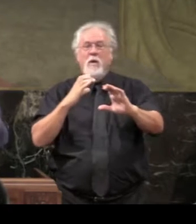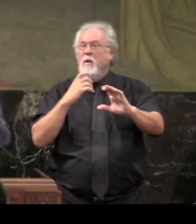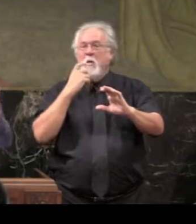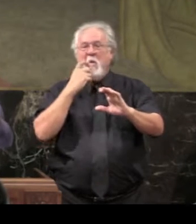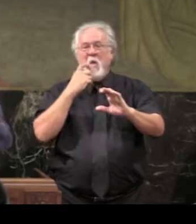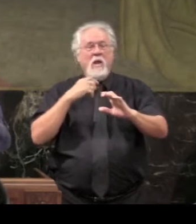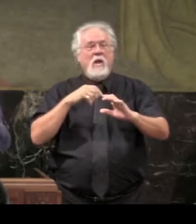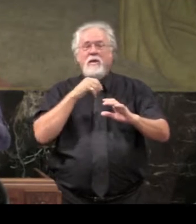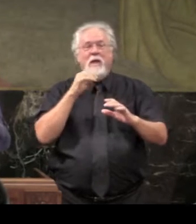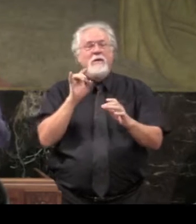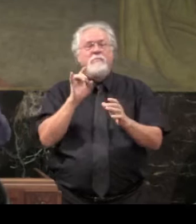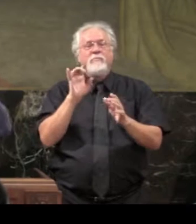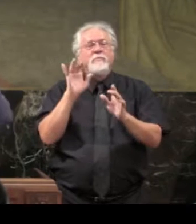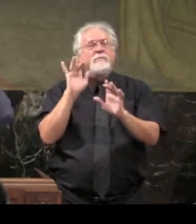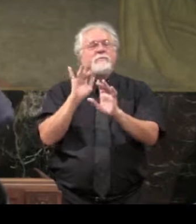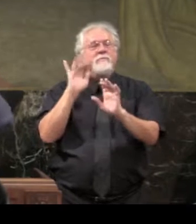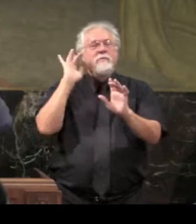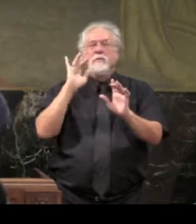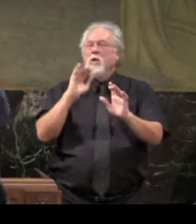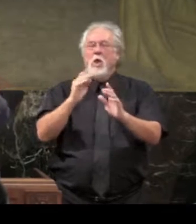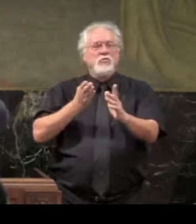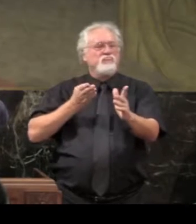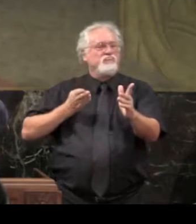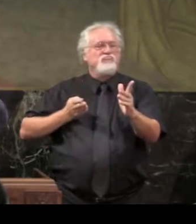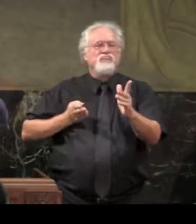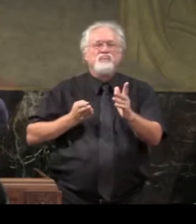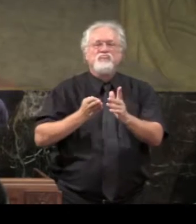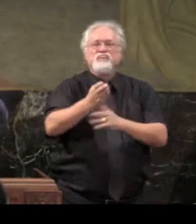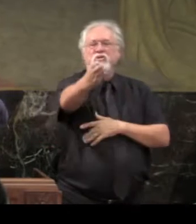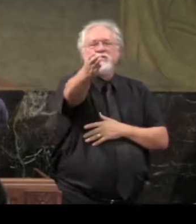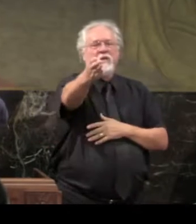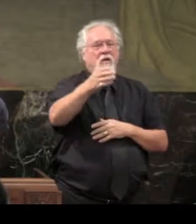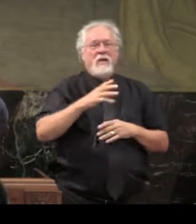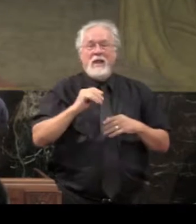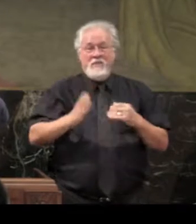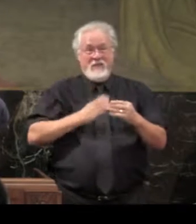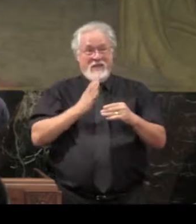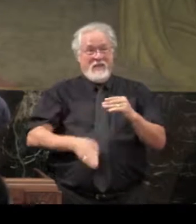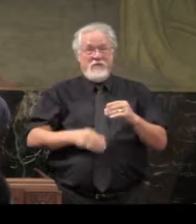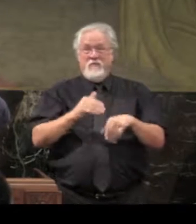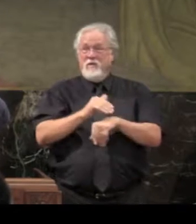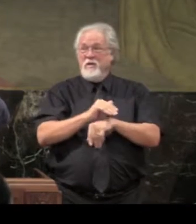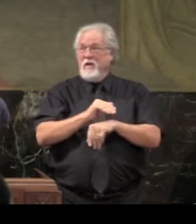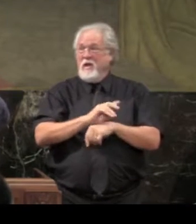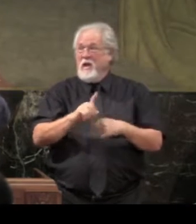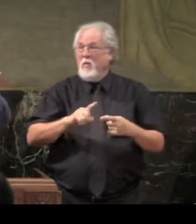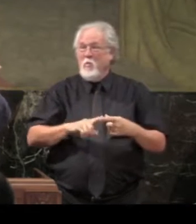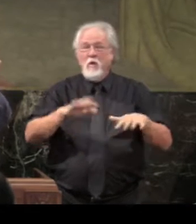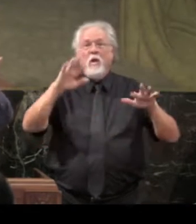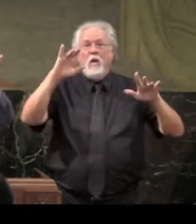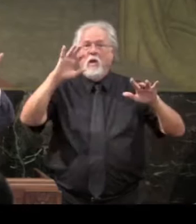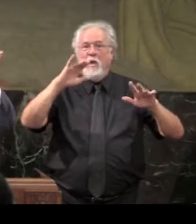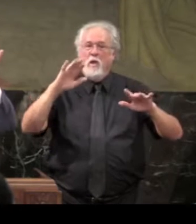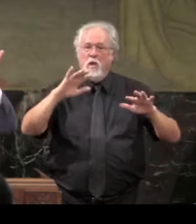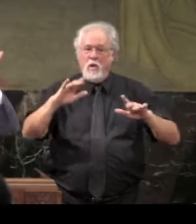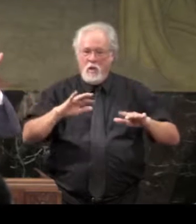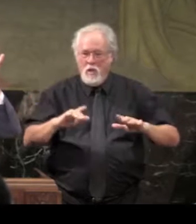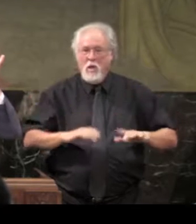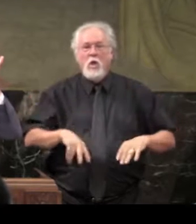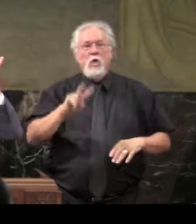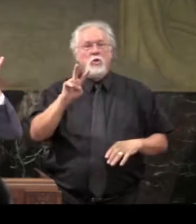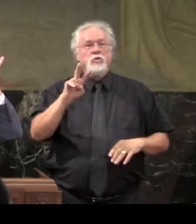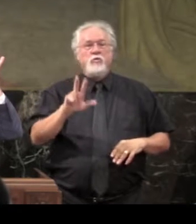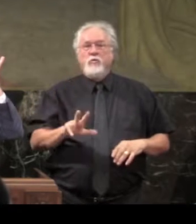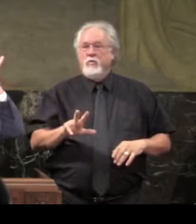wasn't a glancing blow. It went straight down the park. And at the end of the night, when the dust settled, about